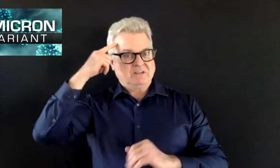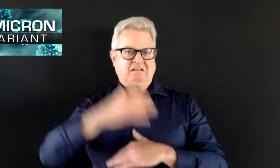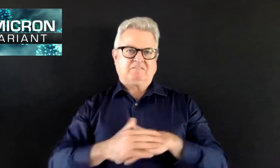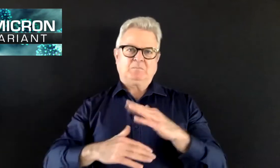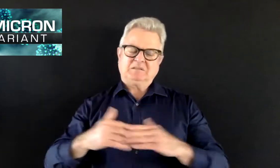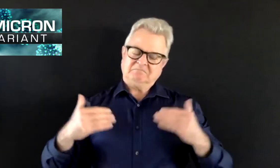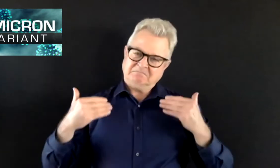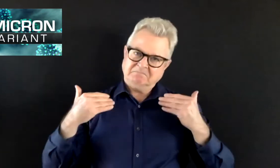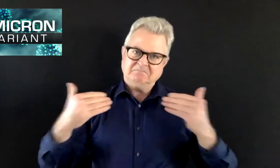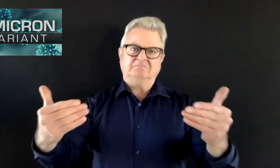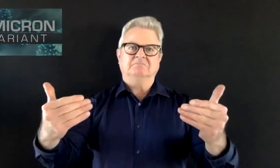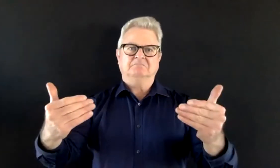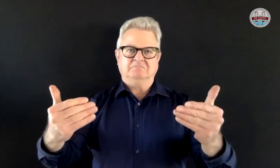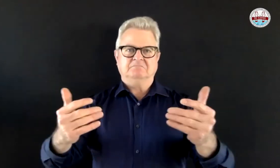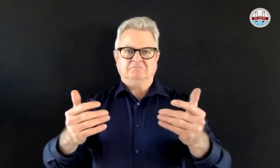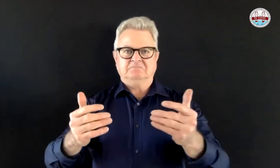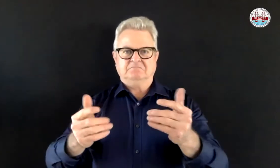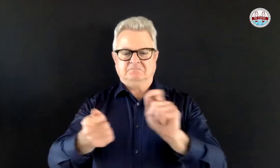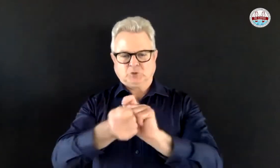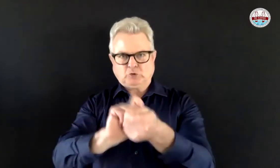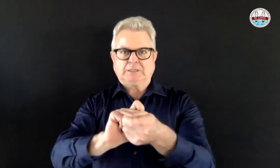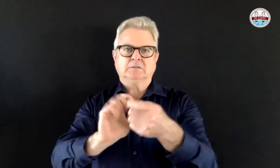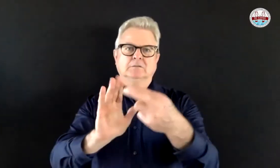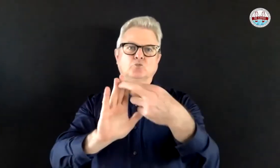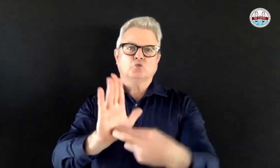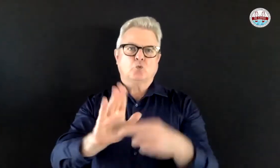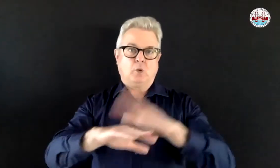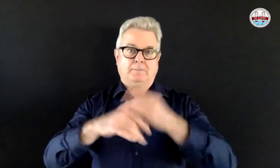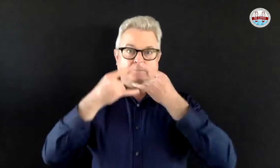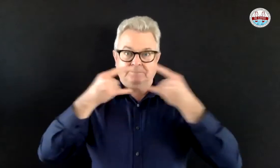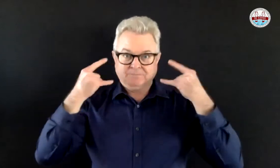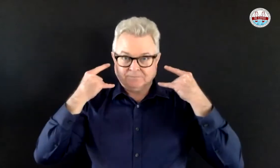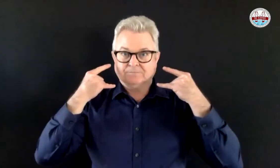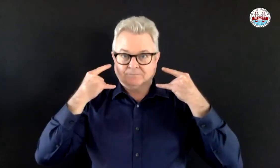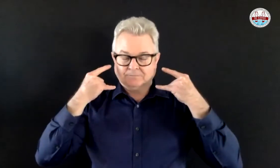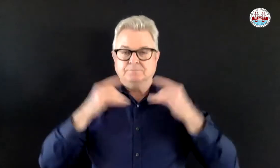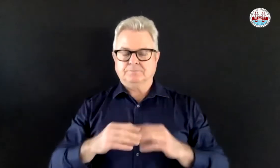So the state and the governor feel very comfortable in proceeding with these changes.